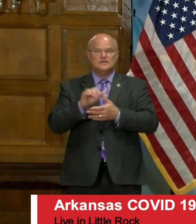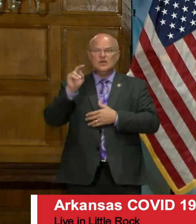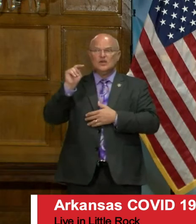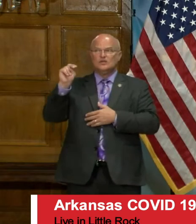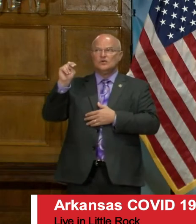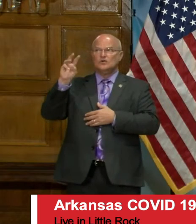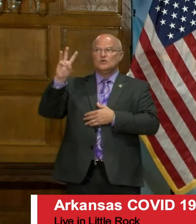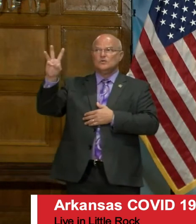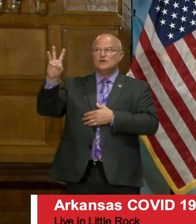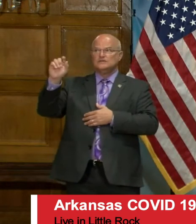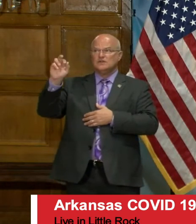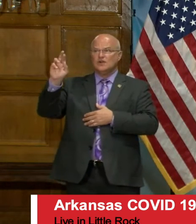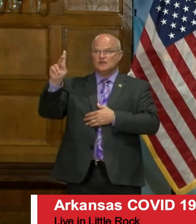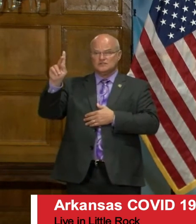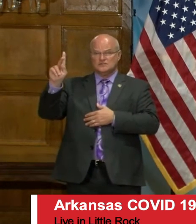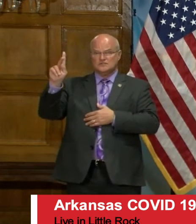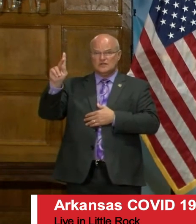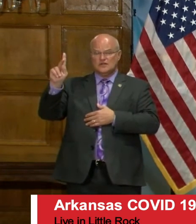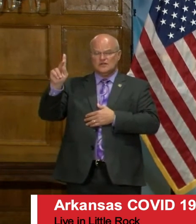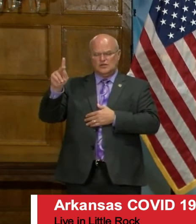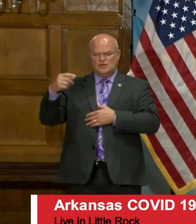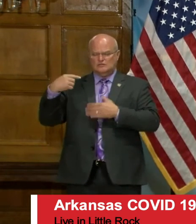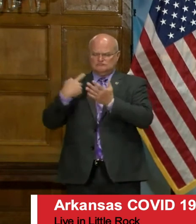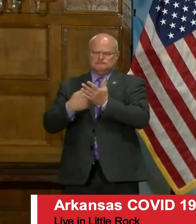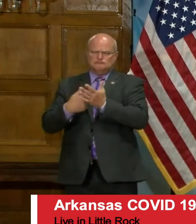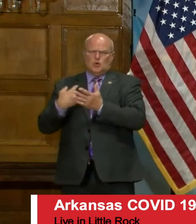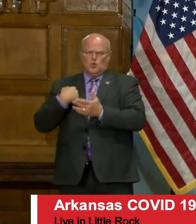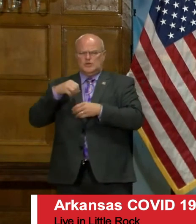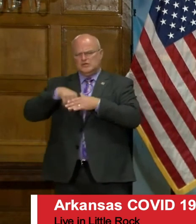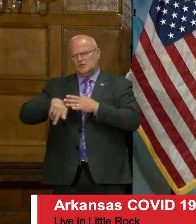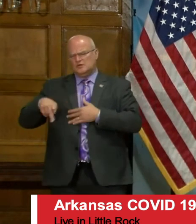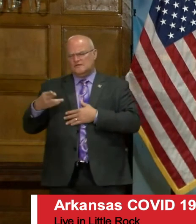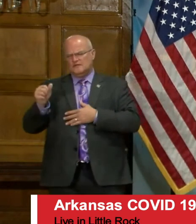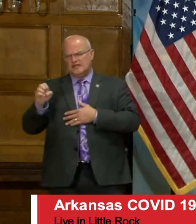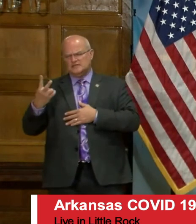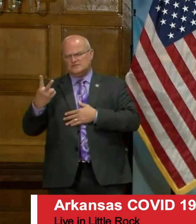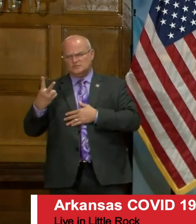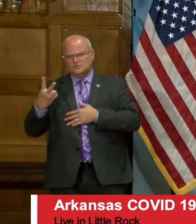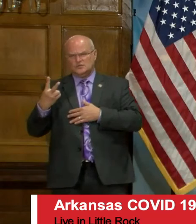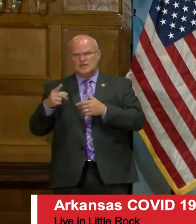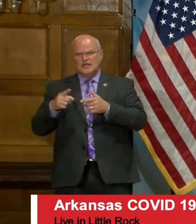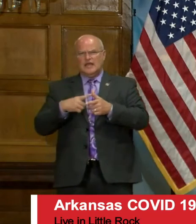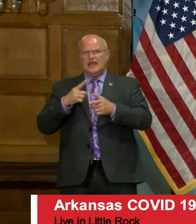Northwest Arkansas, made the argument that they should go into phase 2. Well,